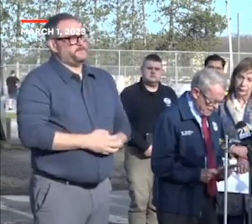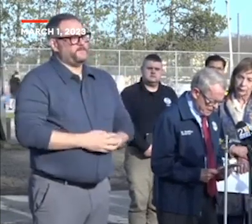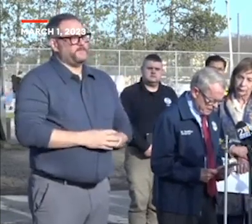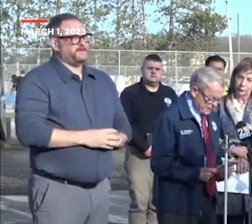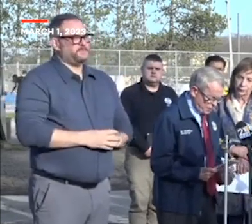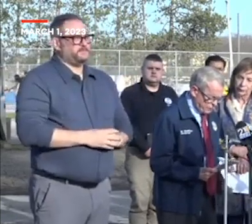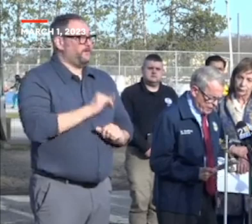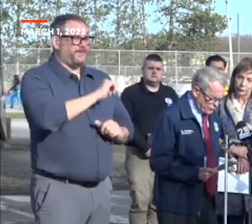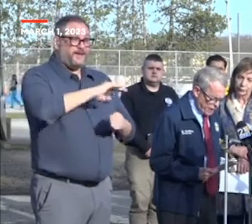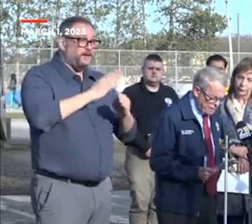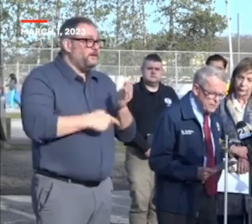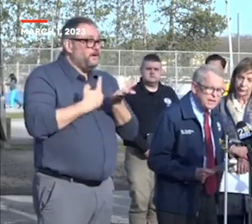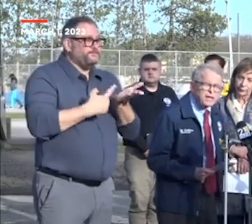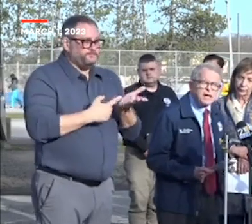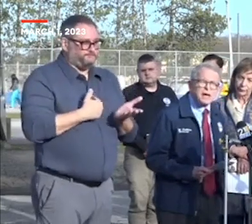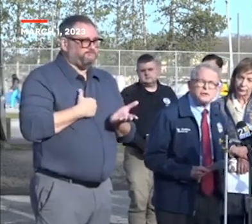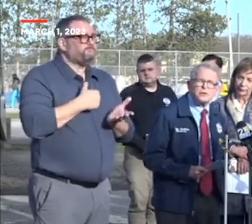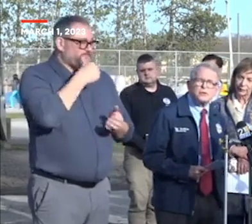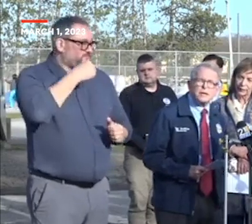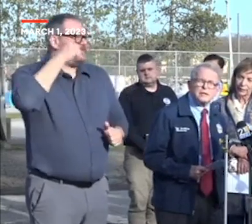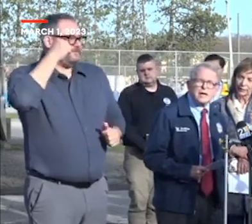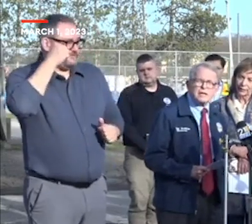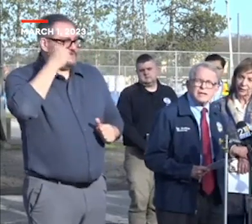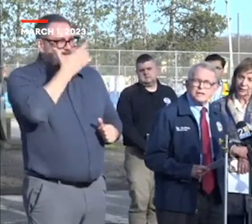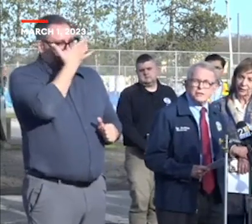I talked yesterday to